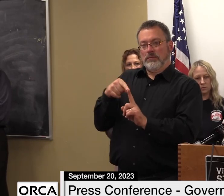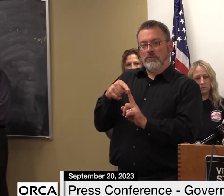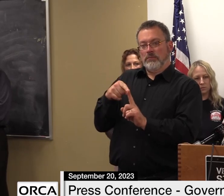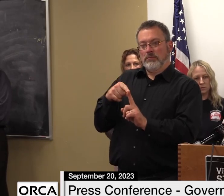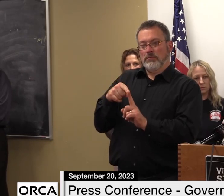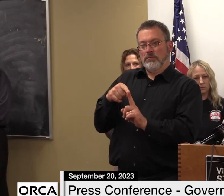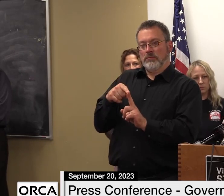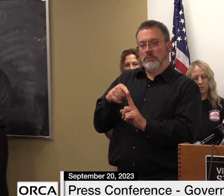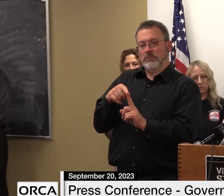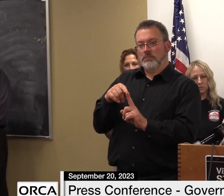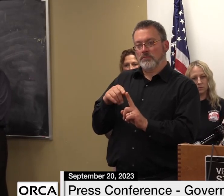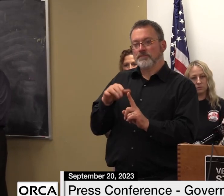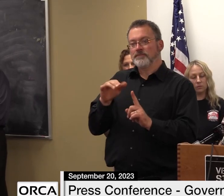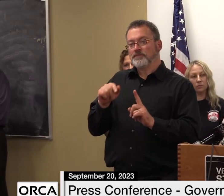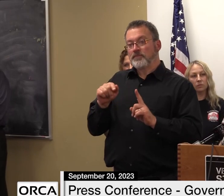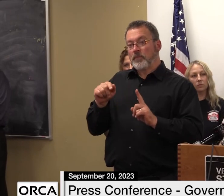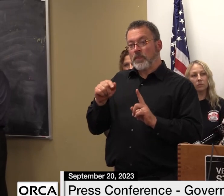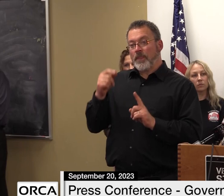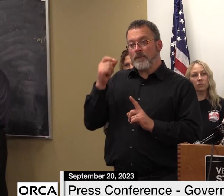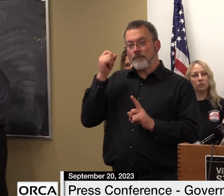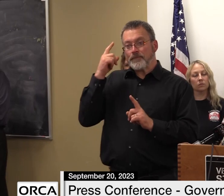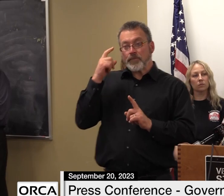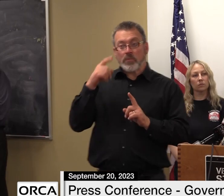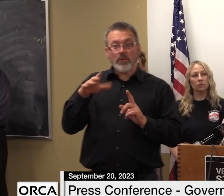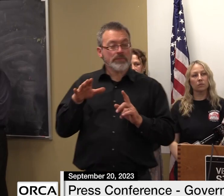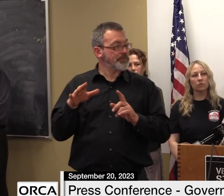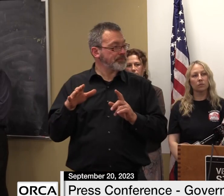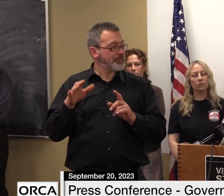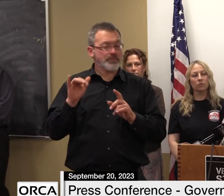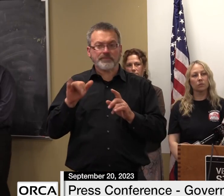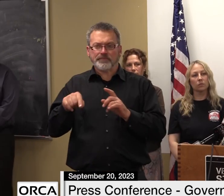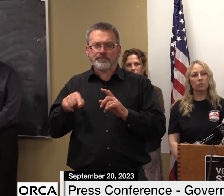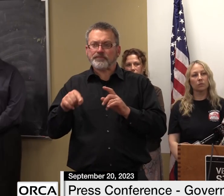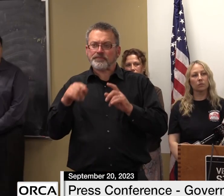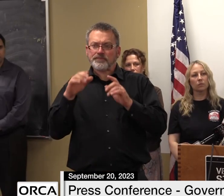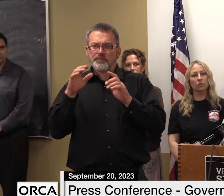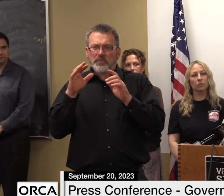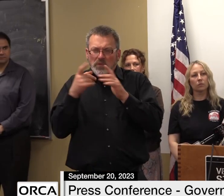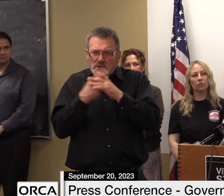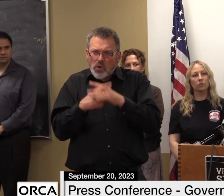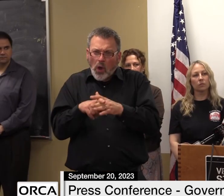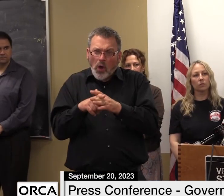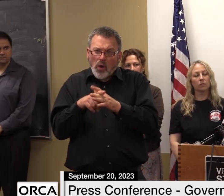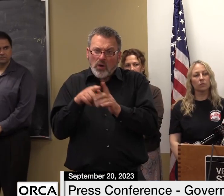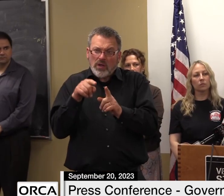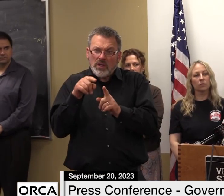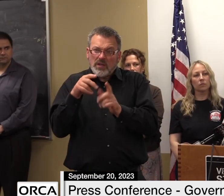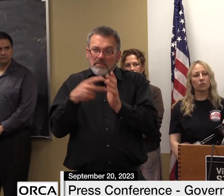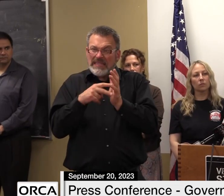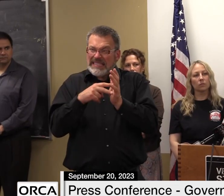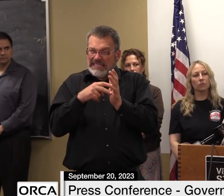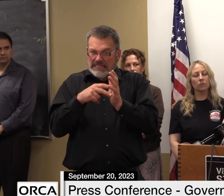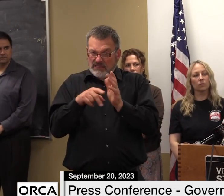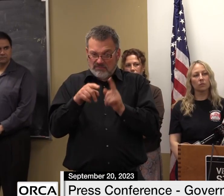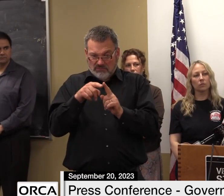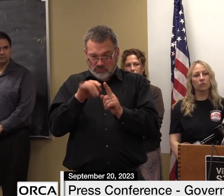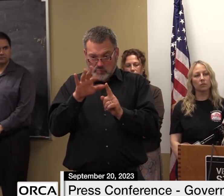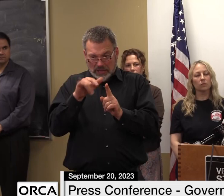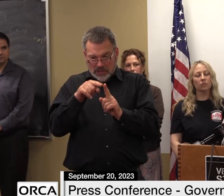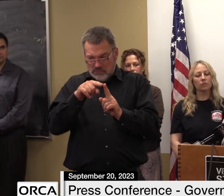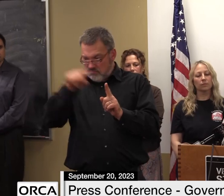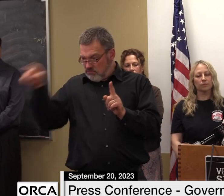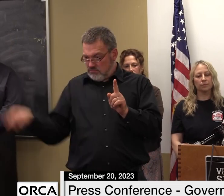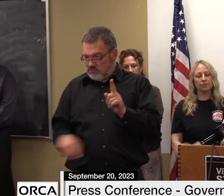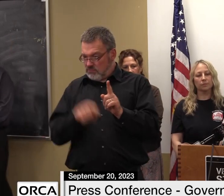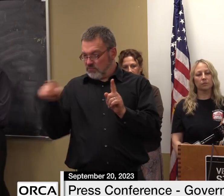ticking. Yes, sir. But it only goes until like January or February of 2025 then. I think January 25,